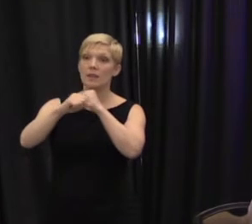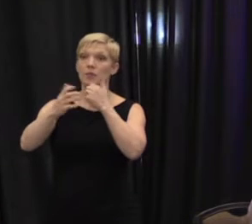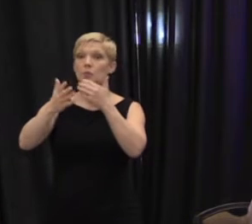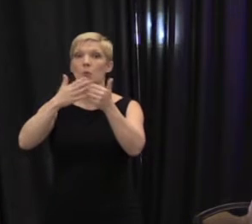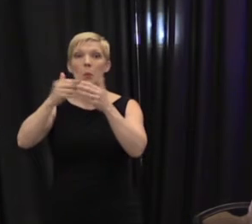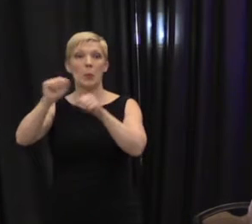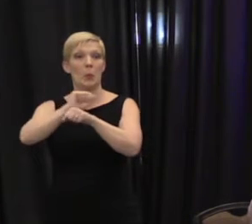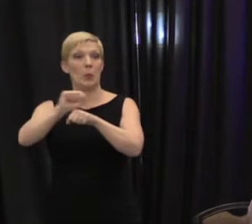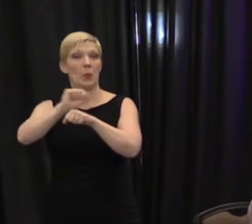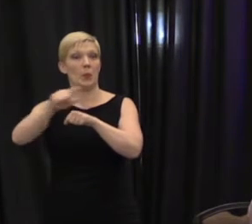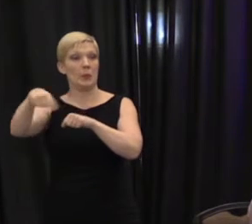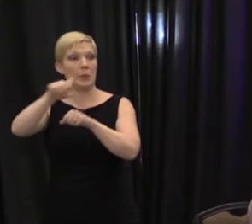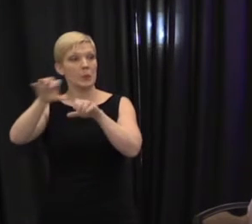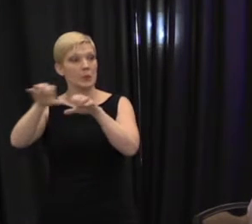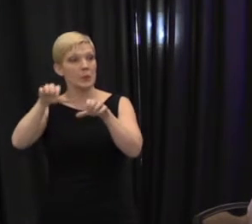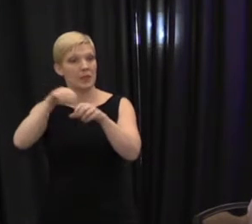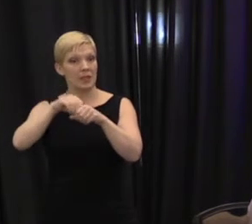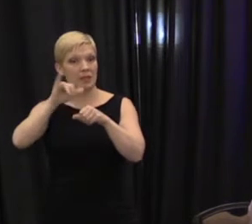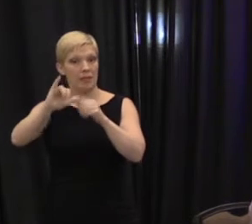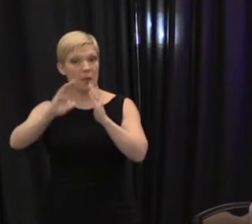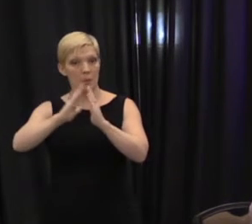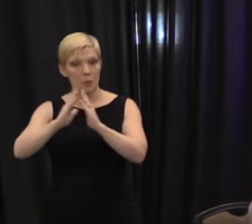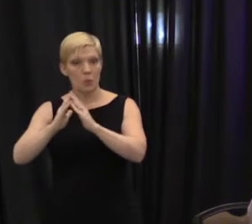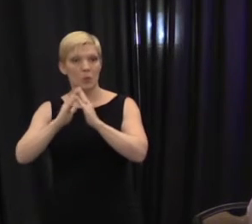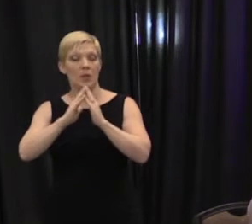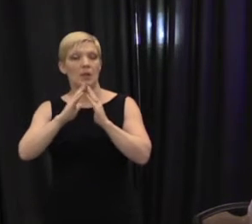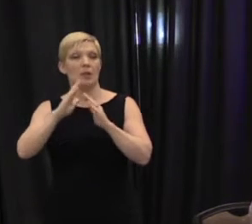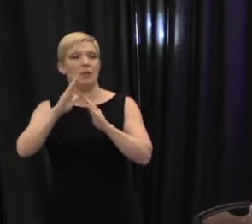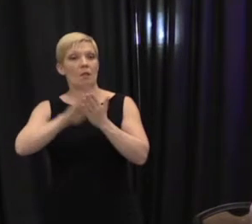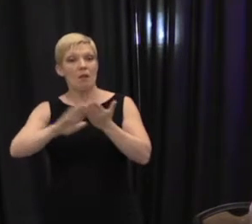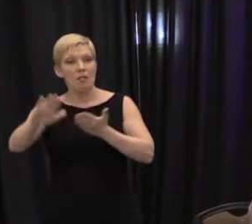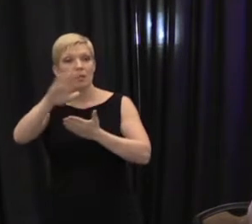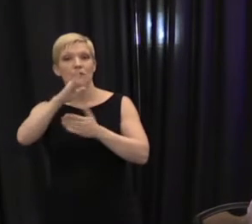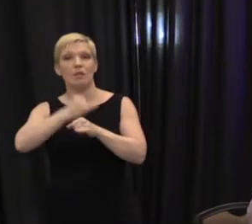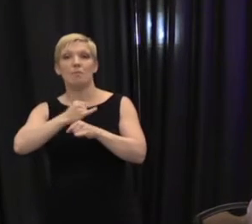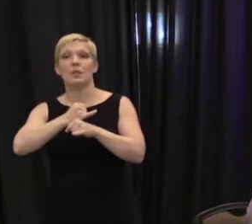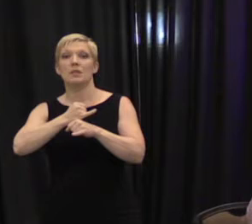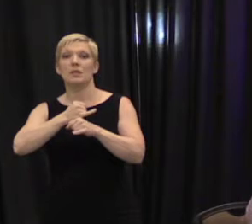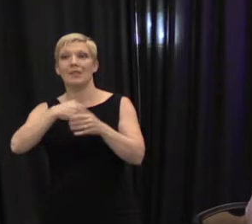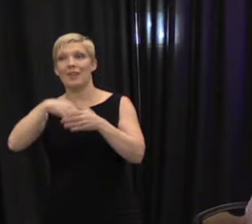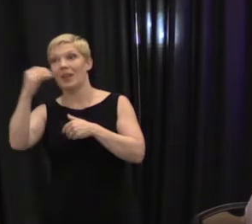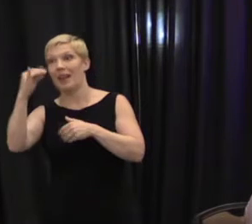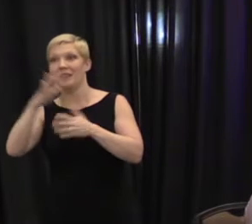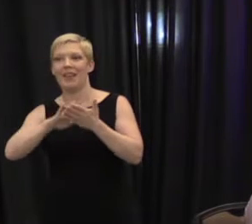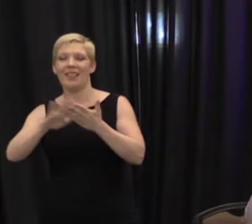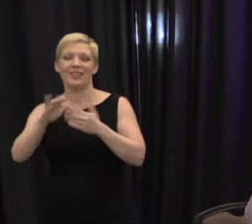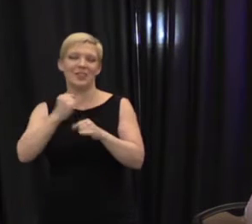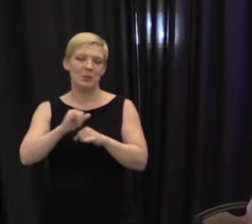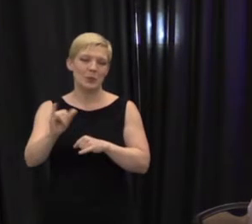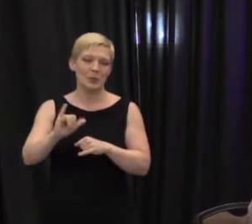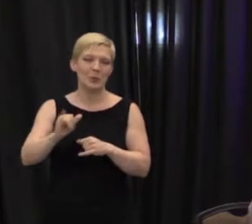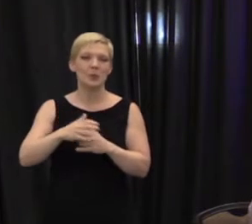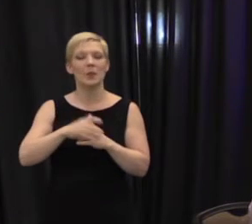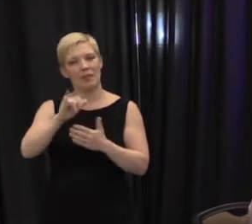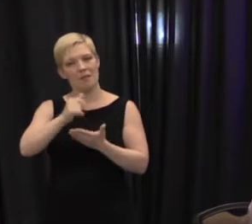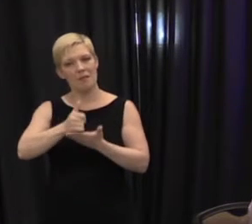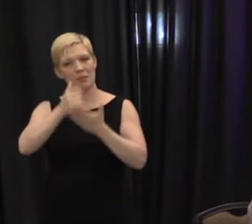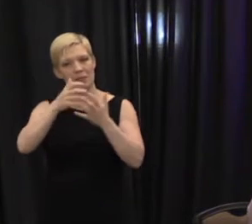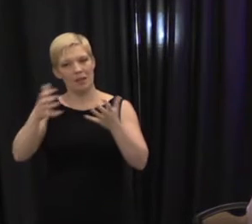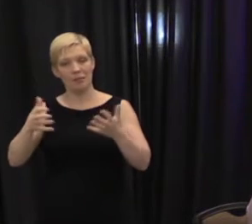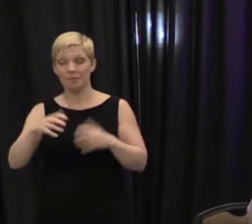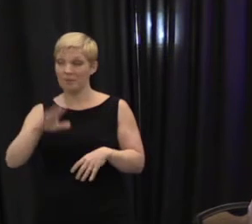they're doing actually in community, on their college campuses, outside of their college campuses. So that's really helpful. Even